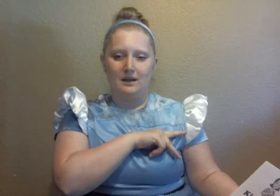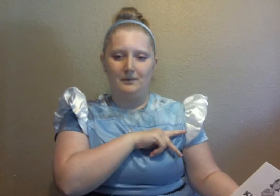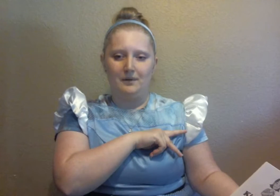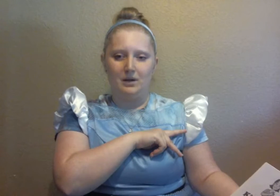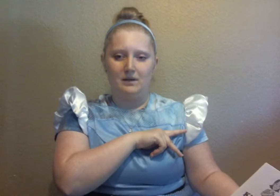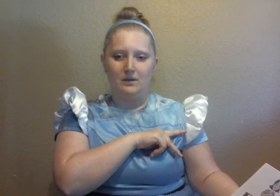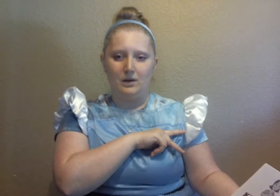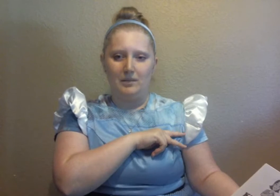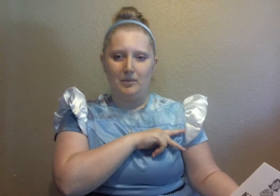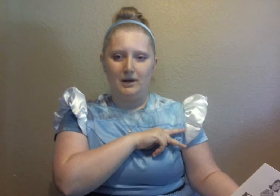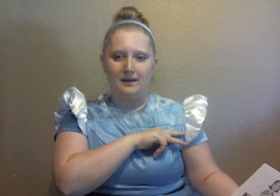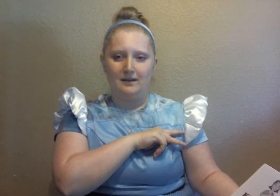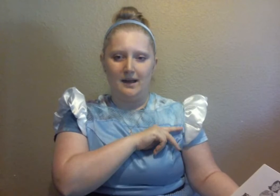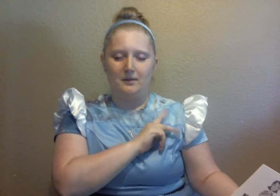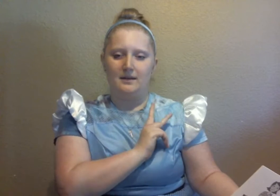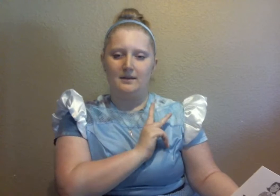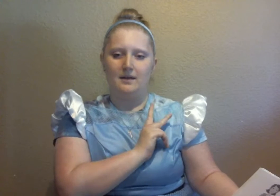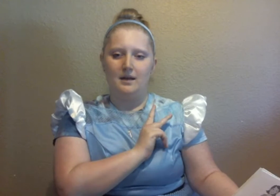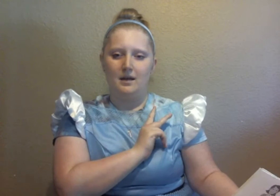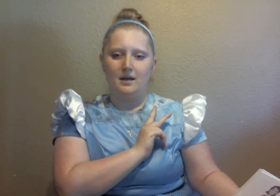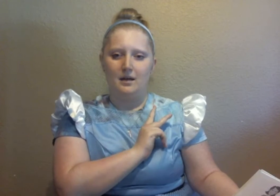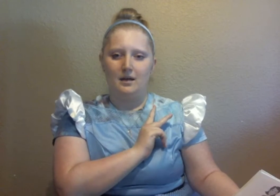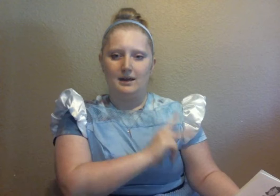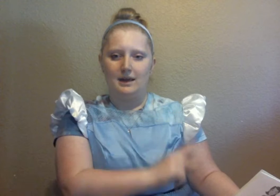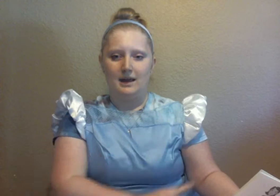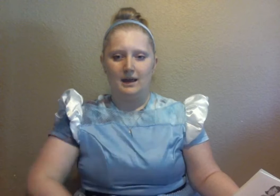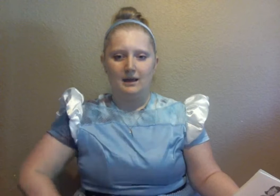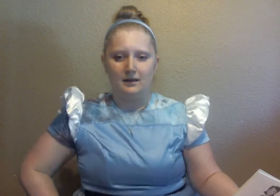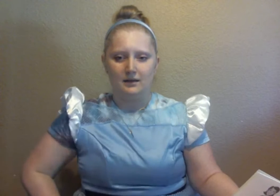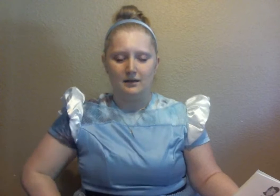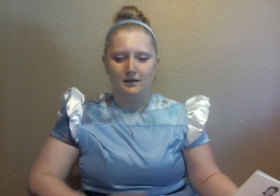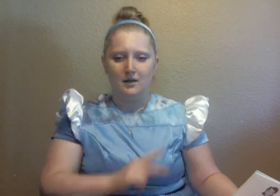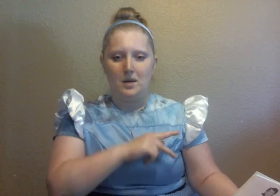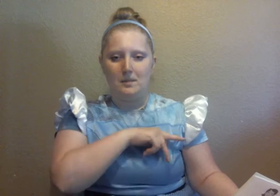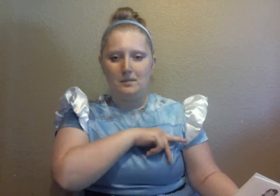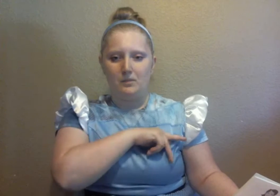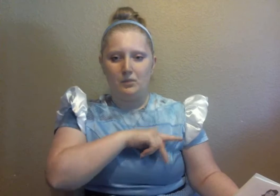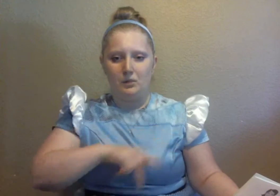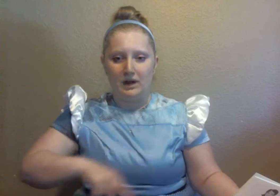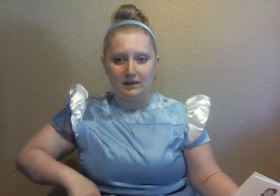for prince you want to be pointing sideways. King, prince.